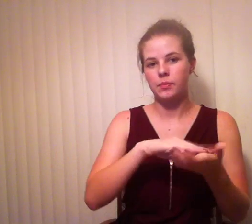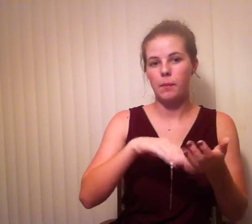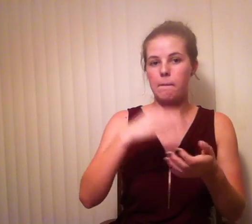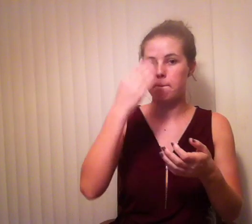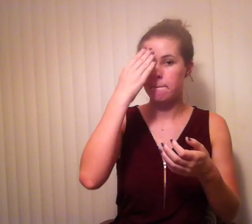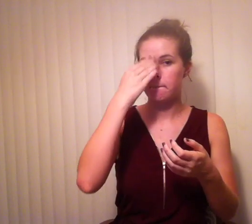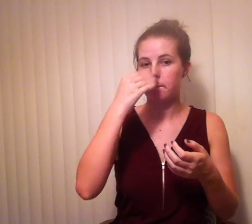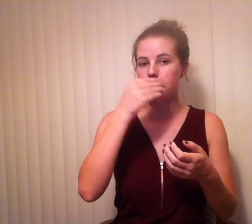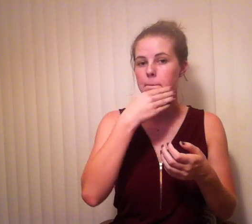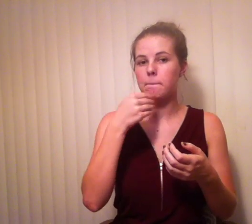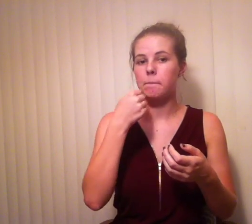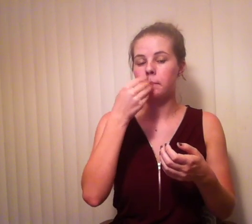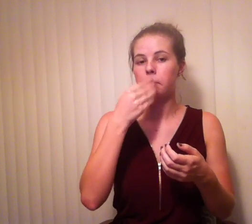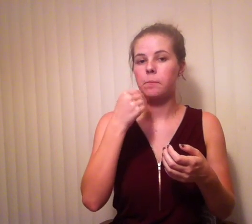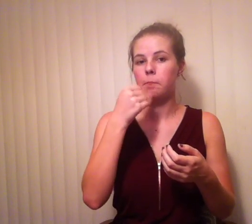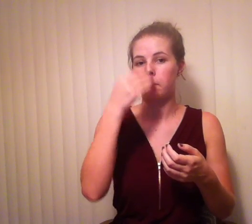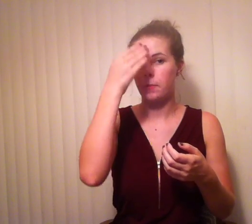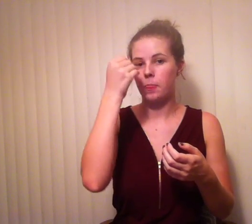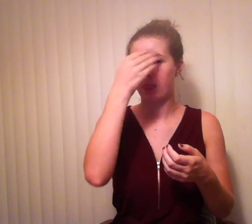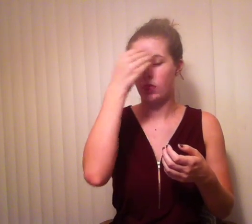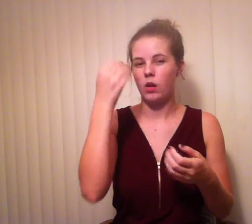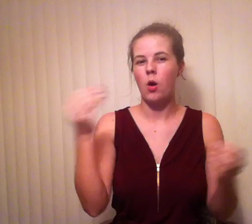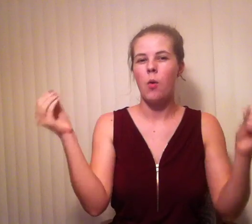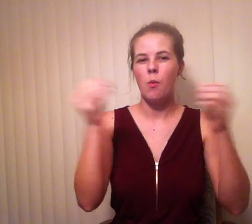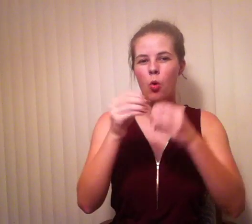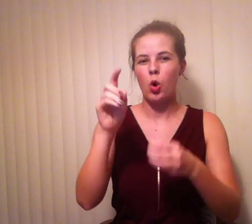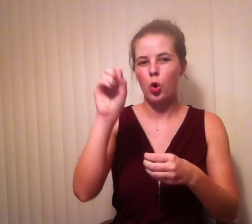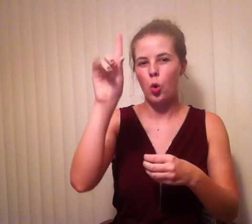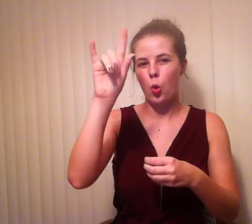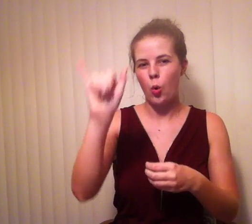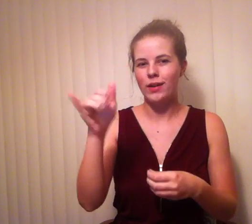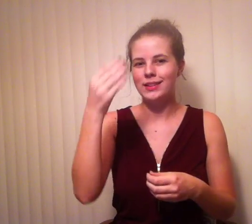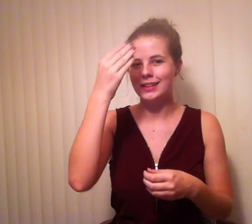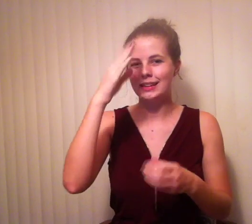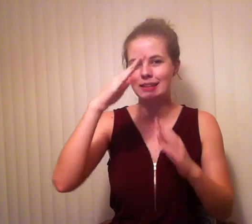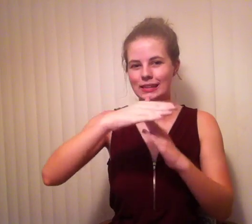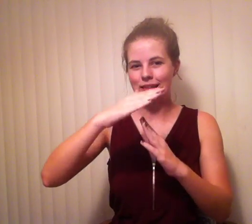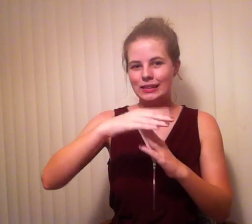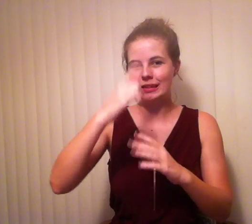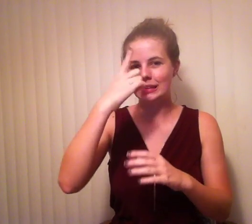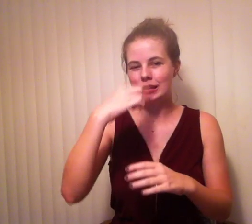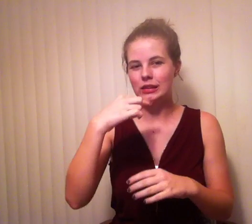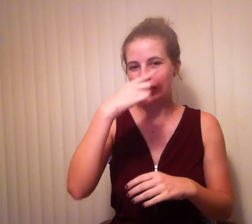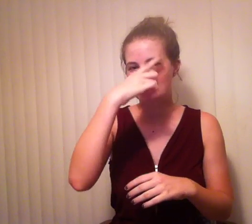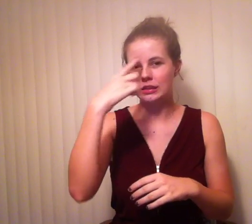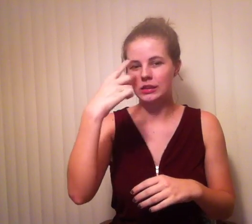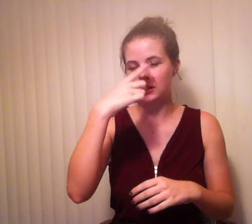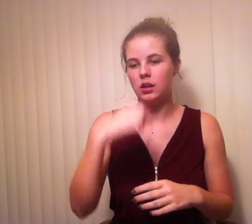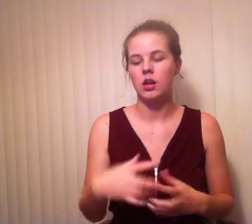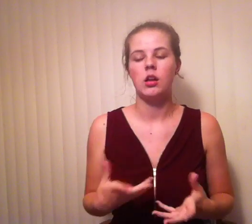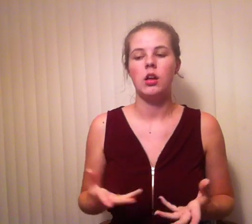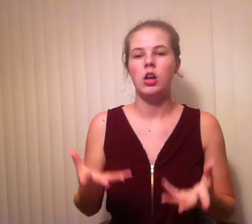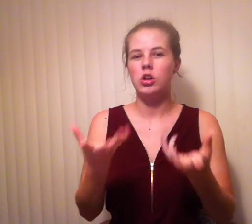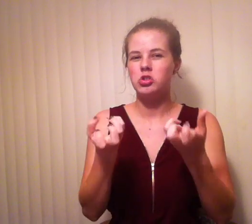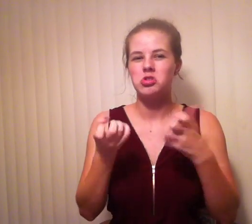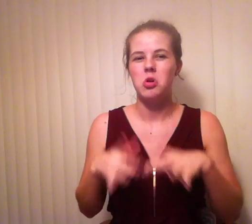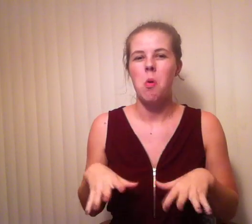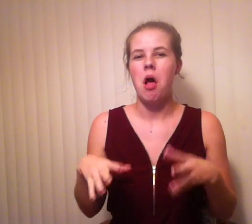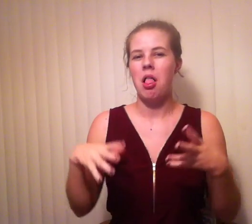the T-zone area where I tend to get the most oily, and also any sort of acne spot. I don't want to apply powder all over my face because it's just going to look really, I